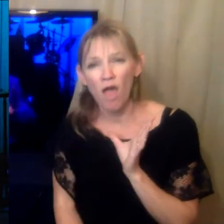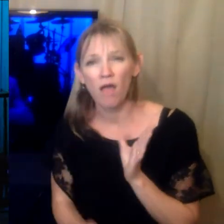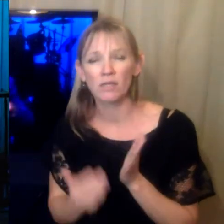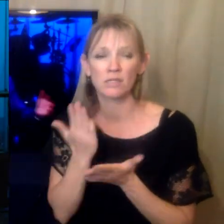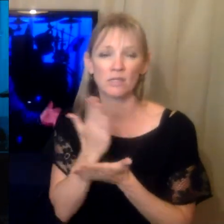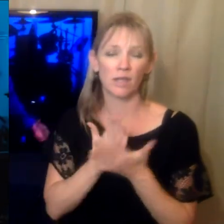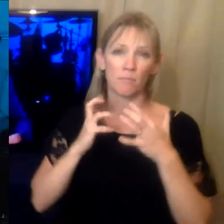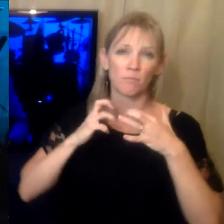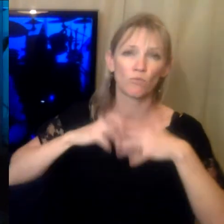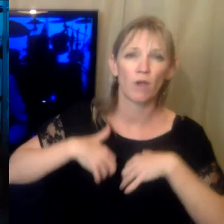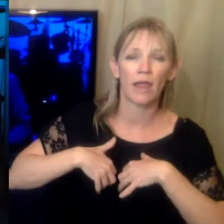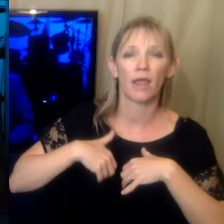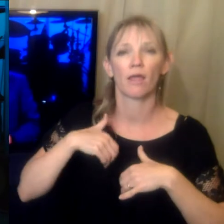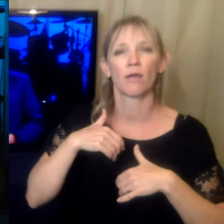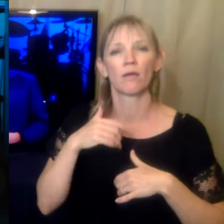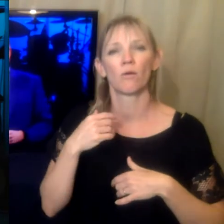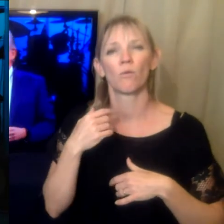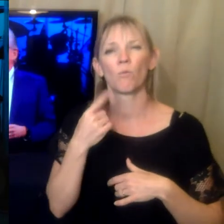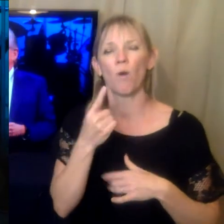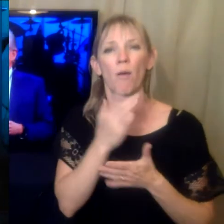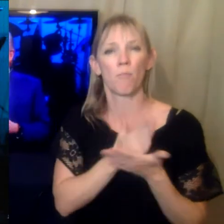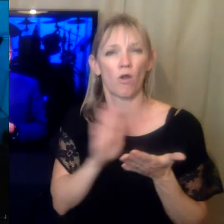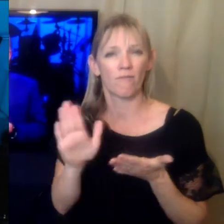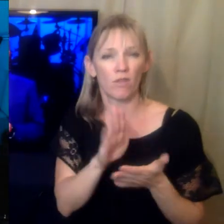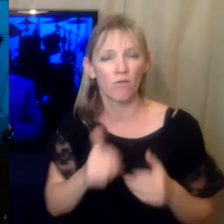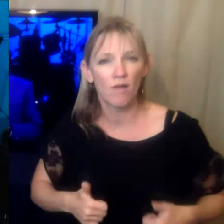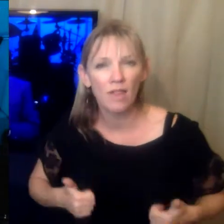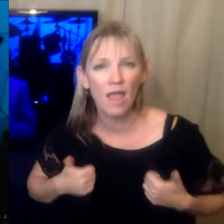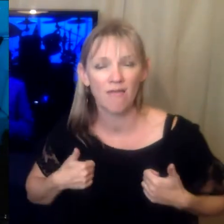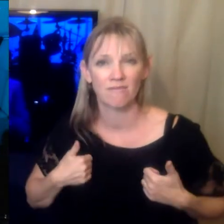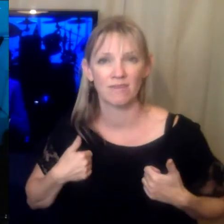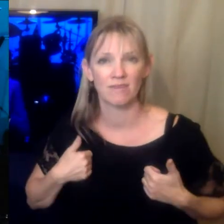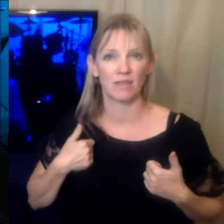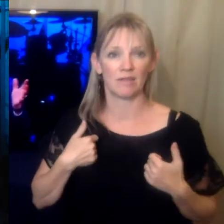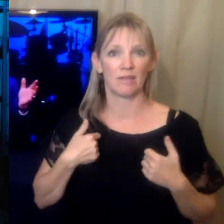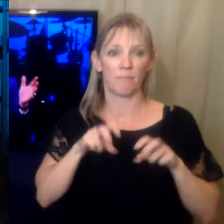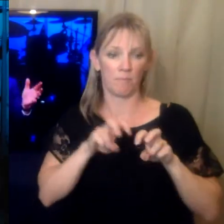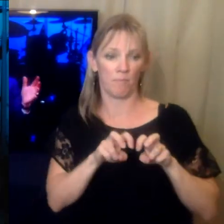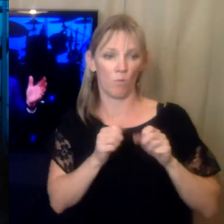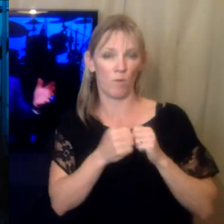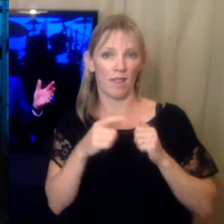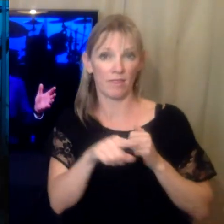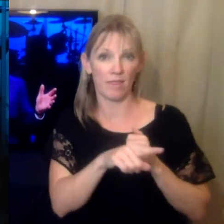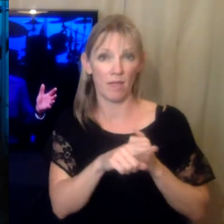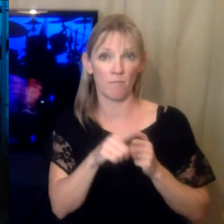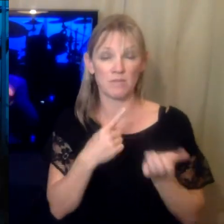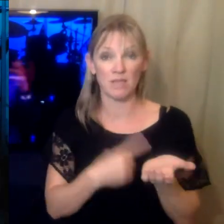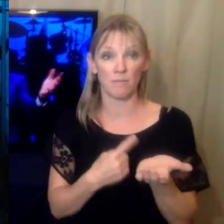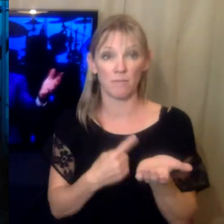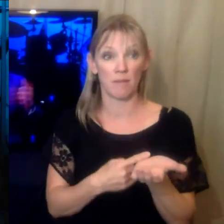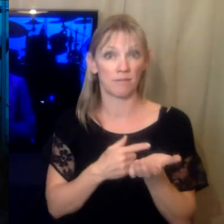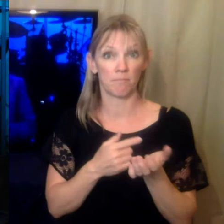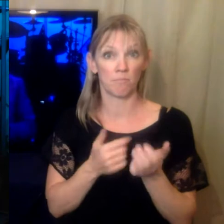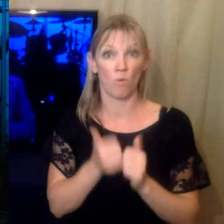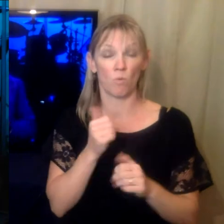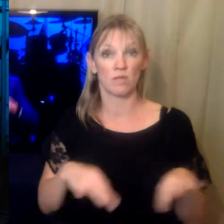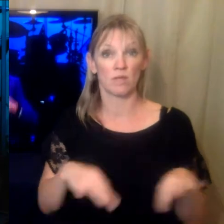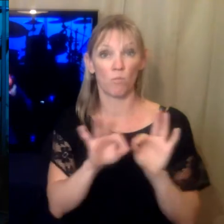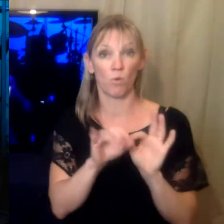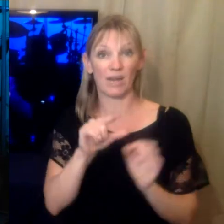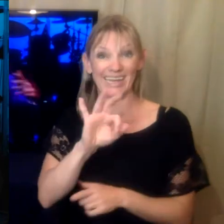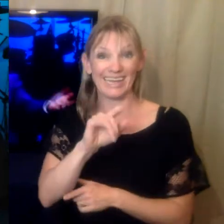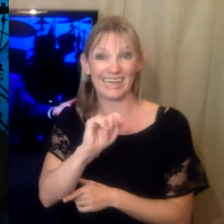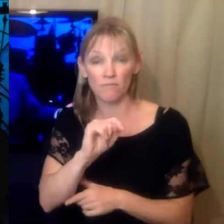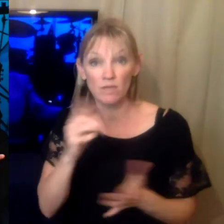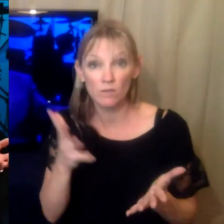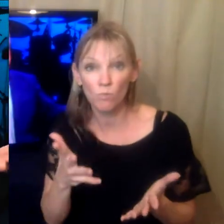in some area of their life. And I realized, you know, the great gift is just be there. I've had people call me on the phone and say, I've got to